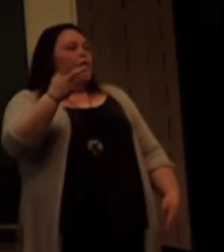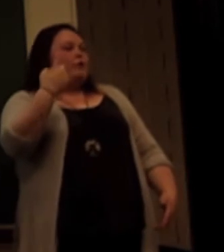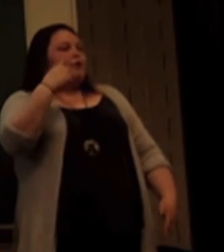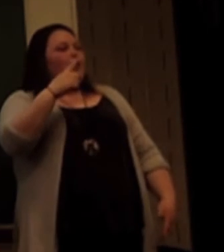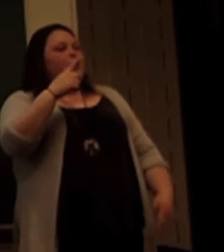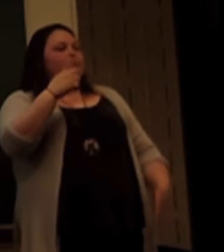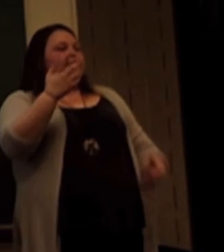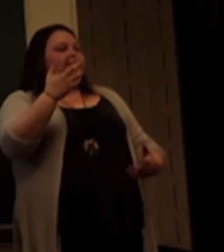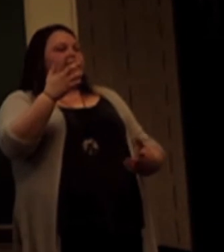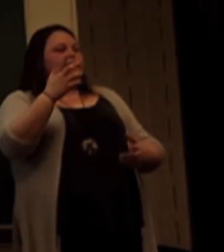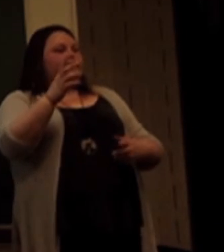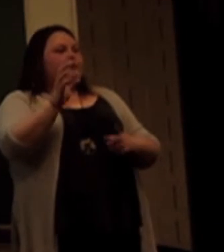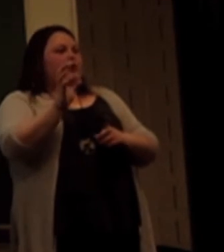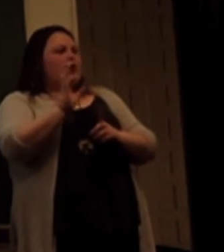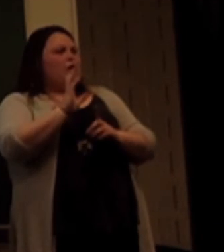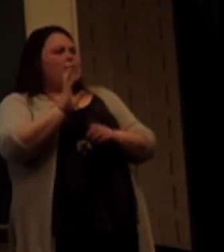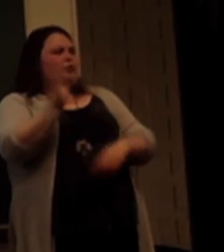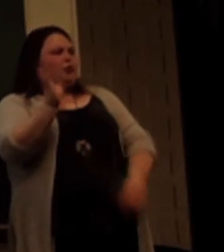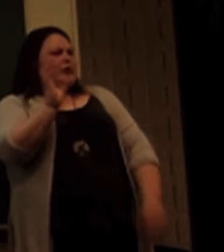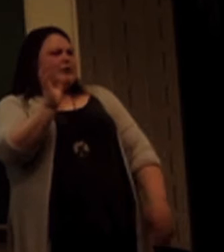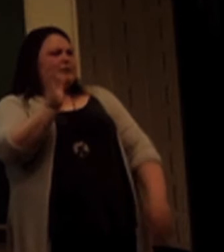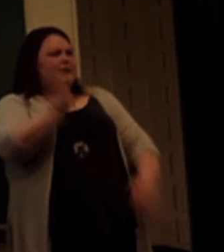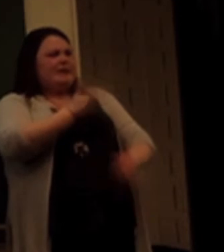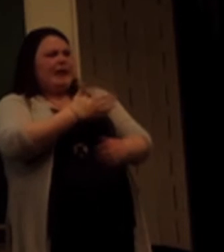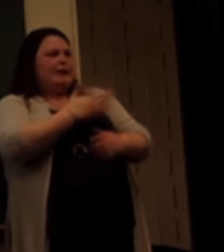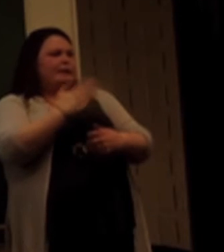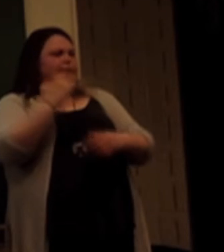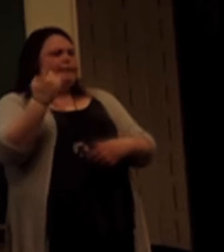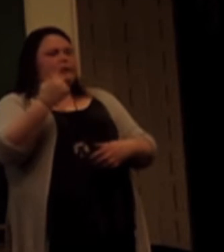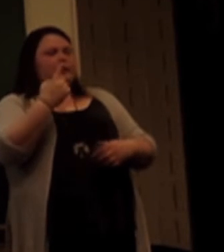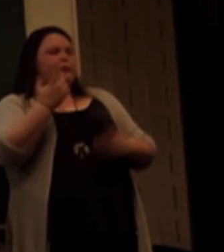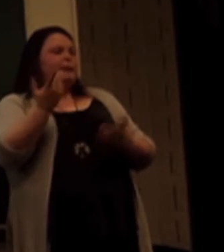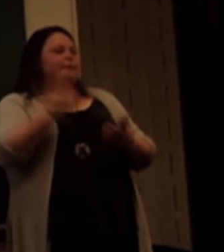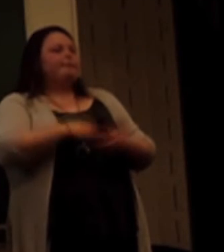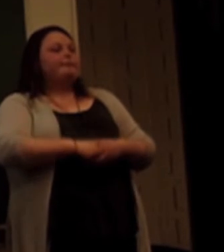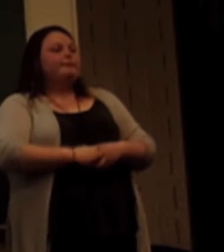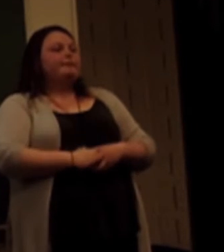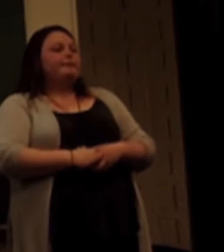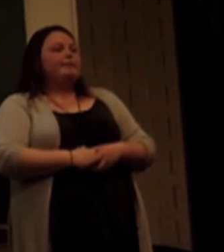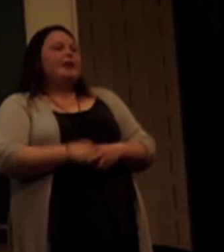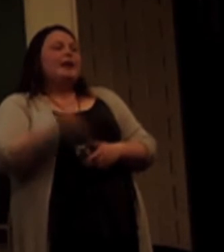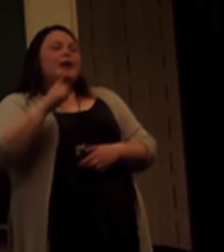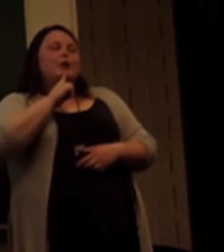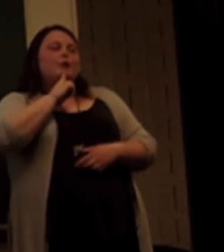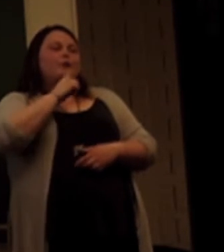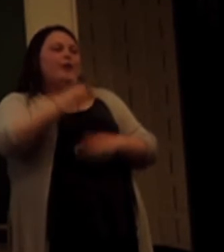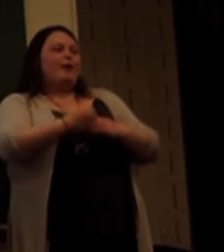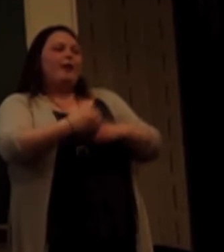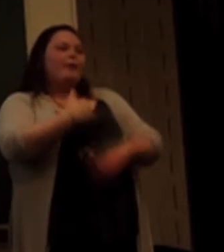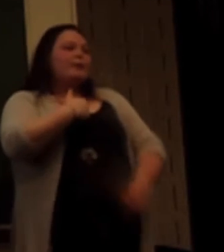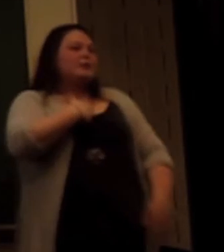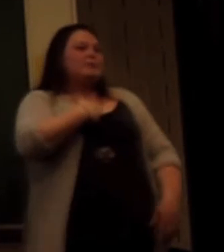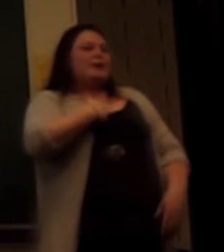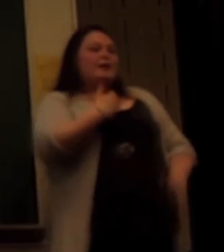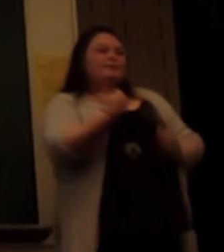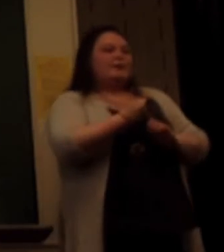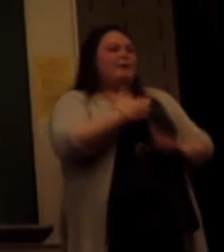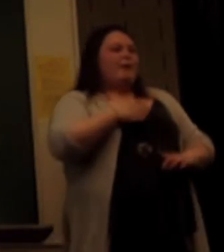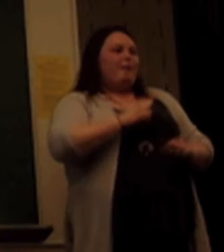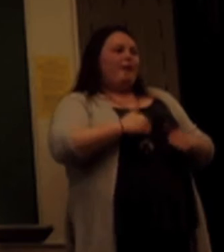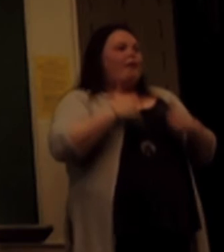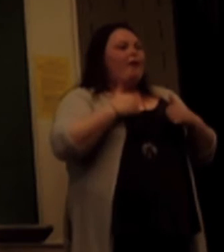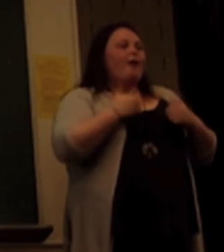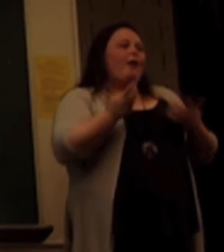could meet him, I would love to just bring him so you guys can meet him because he's just amazing. So that was really awesome. And now that I had that field period